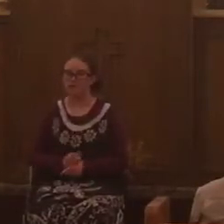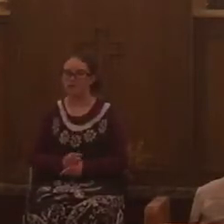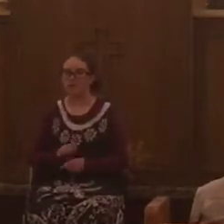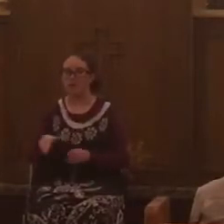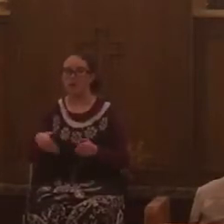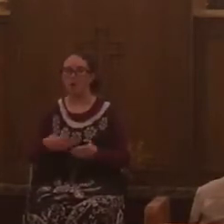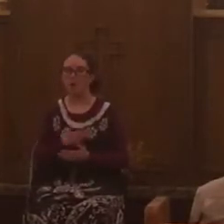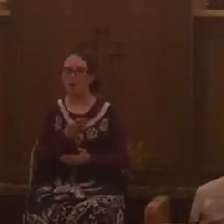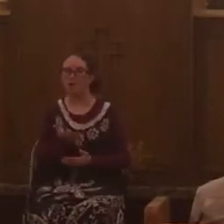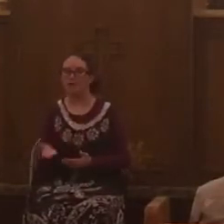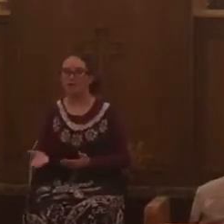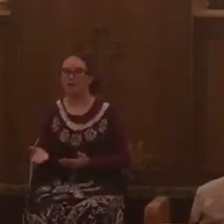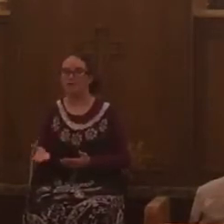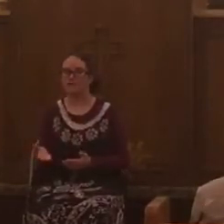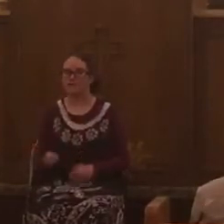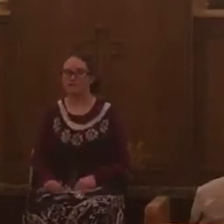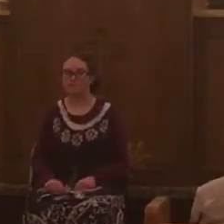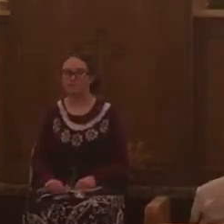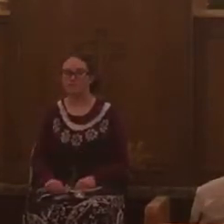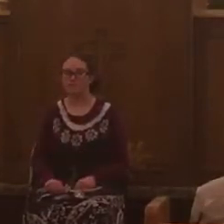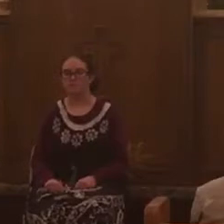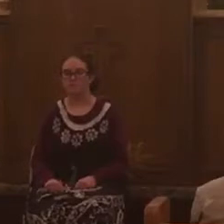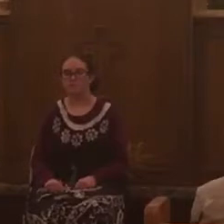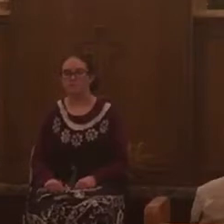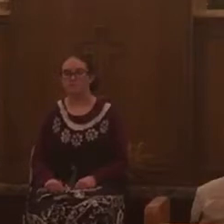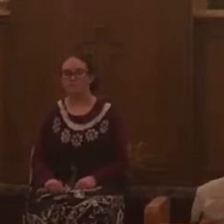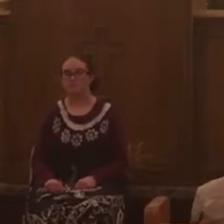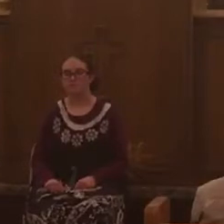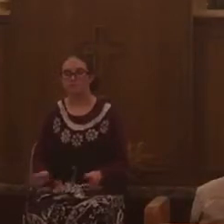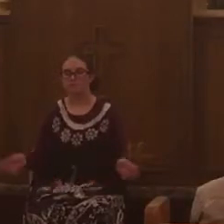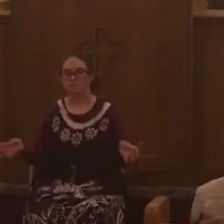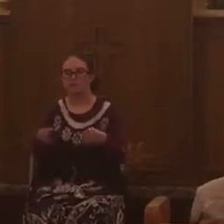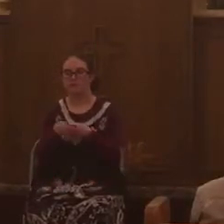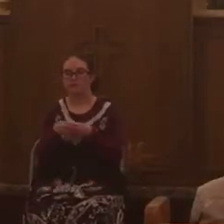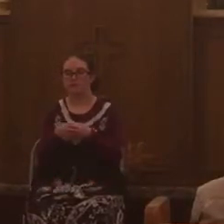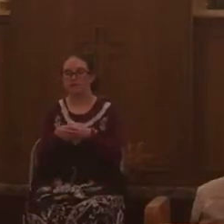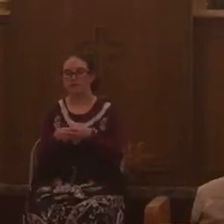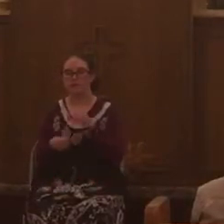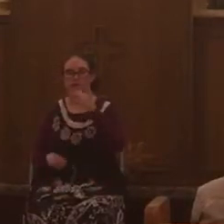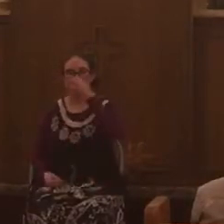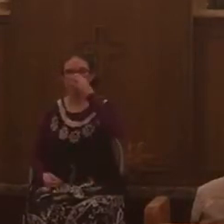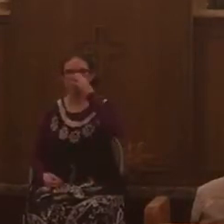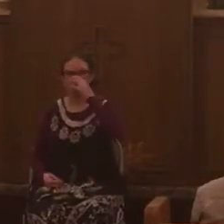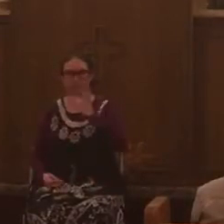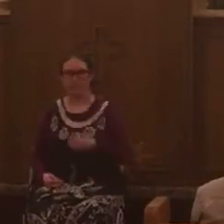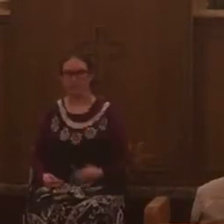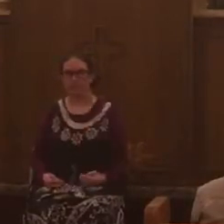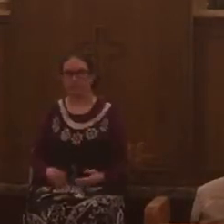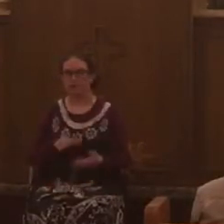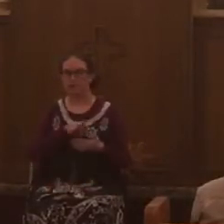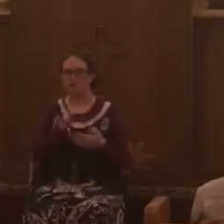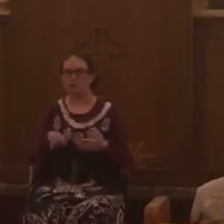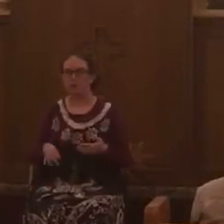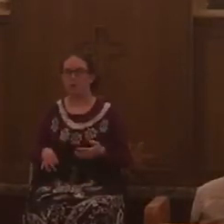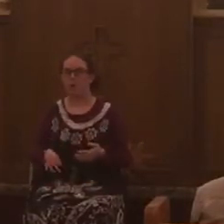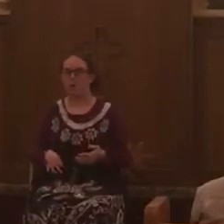carnal. That's why he said in Matthew 6:33, seek ye first the kingdom of